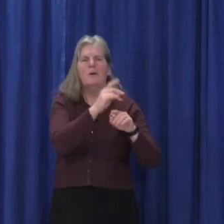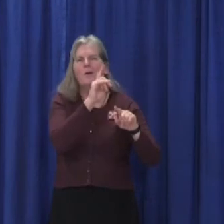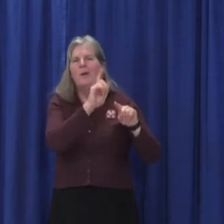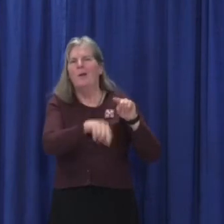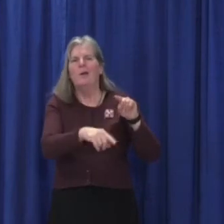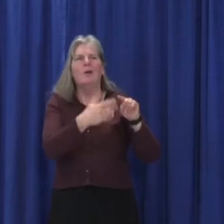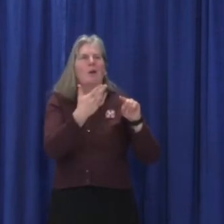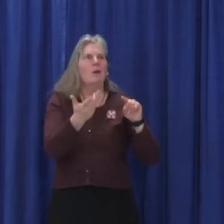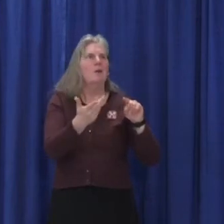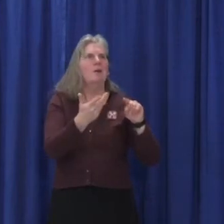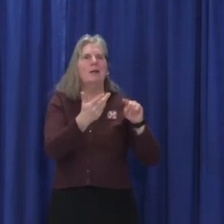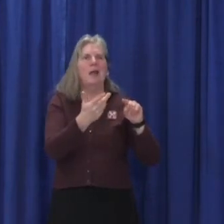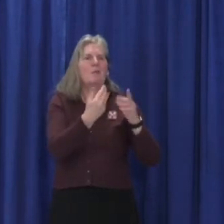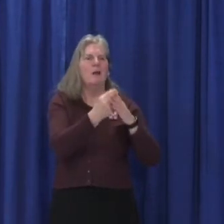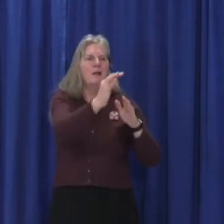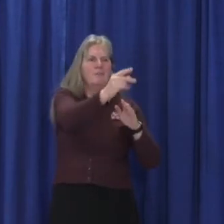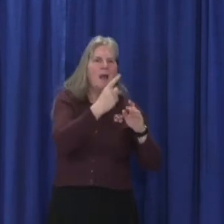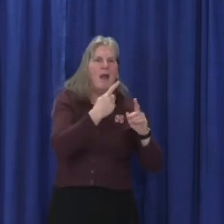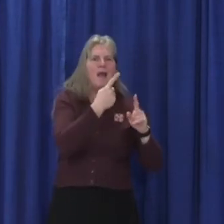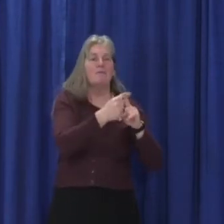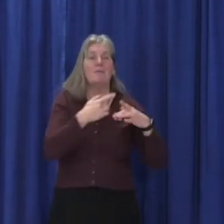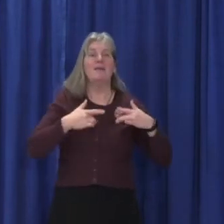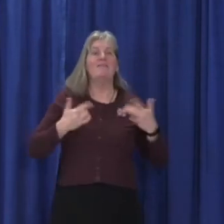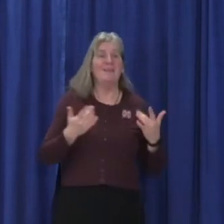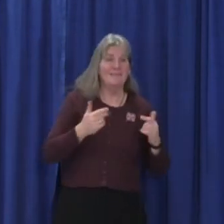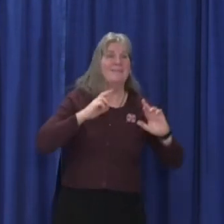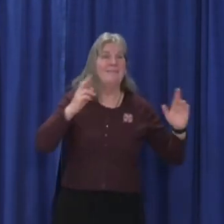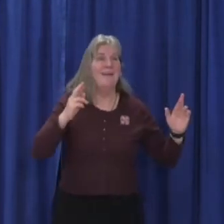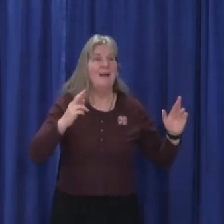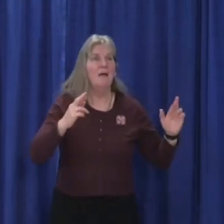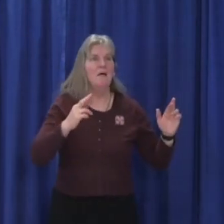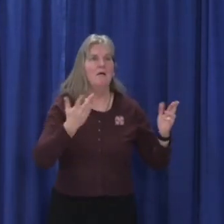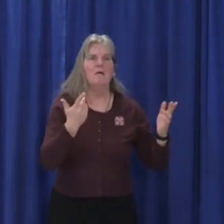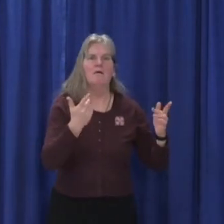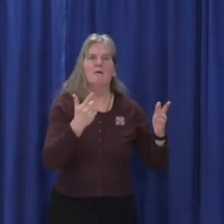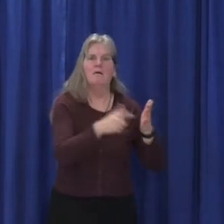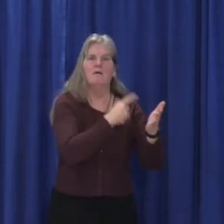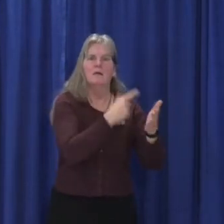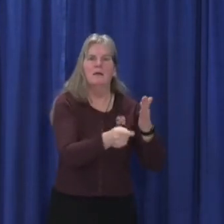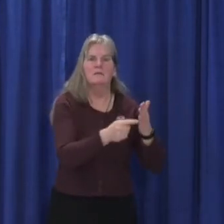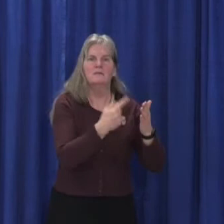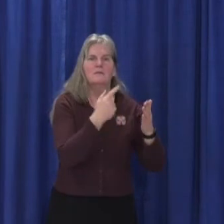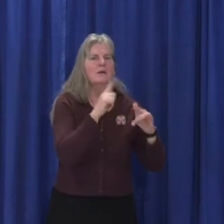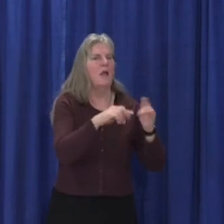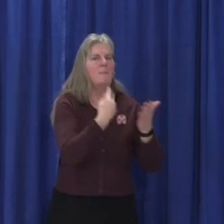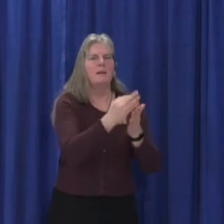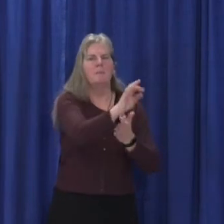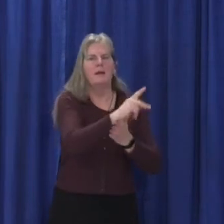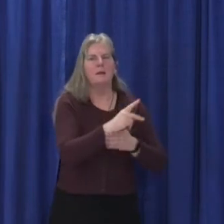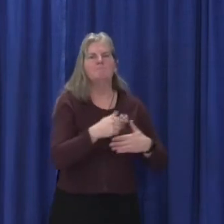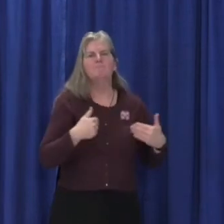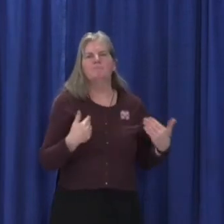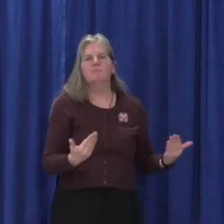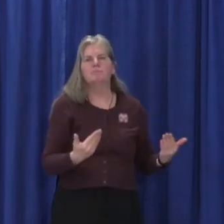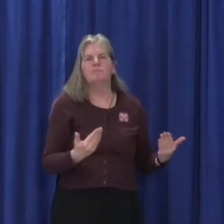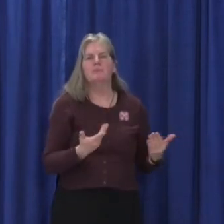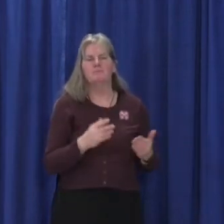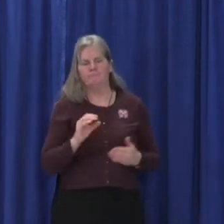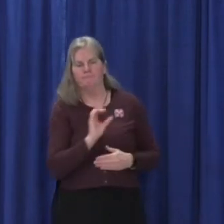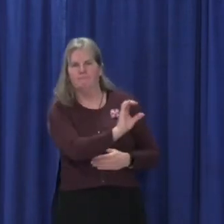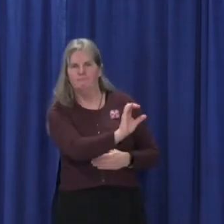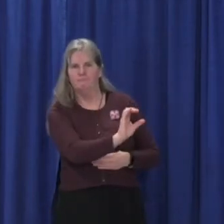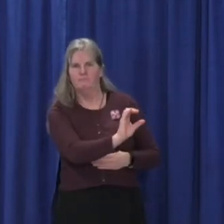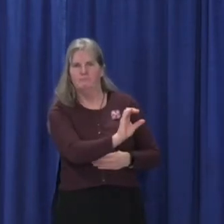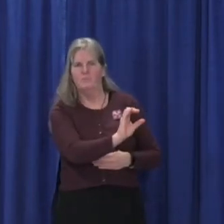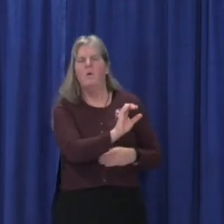financial commitments for events that were canceled or significantly altered because of the new orders under the